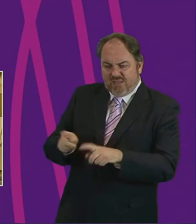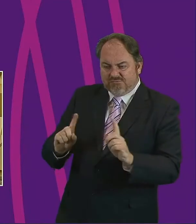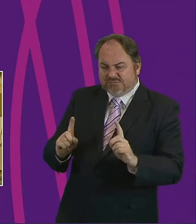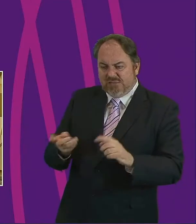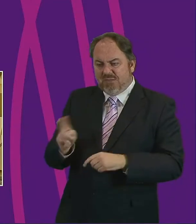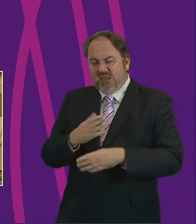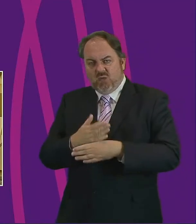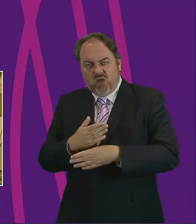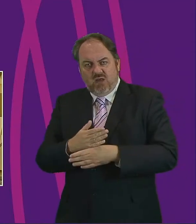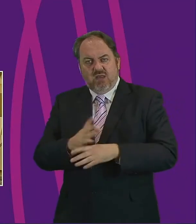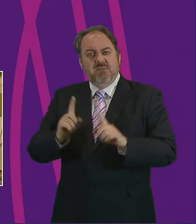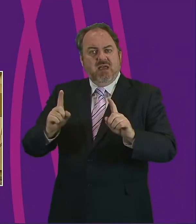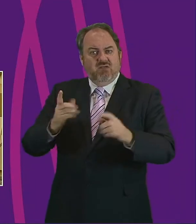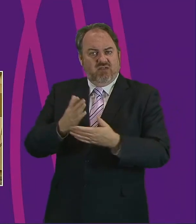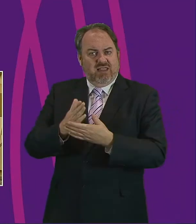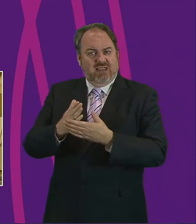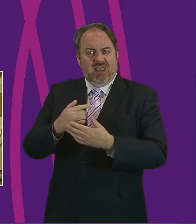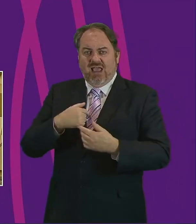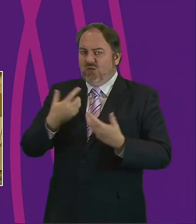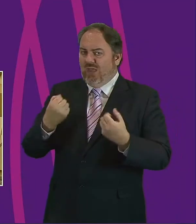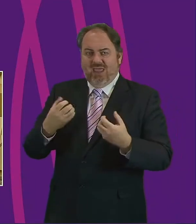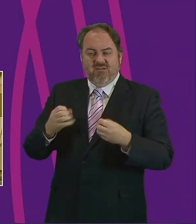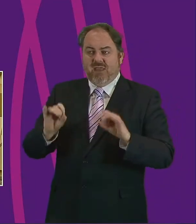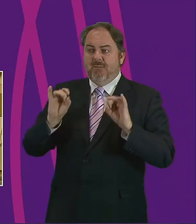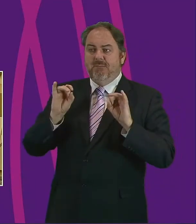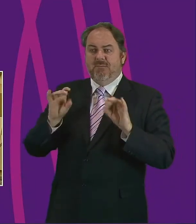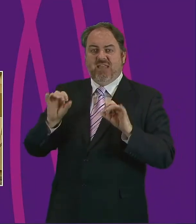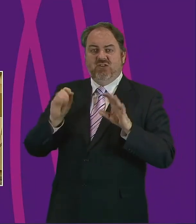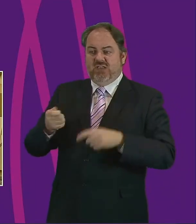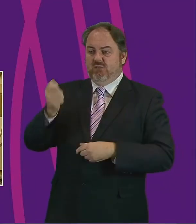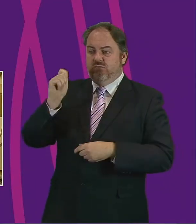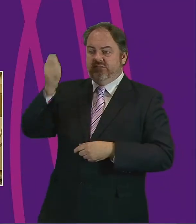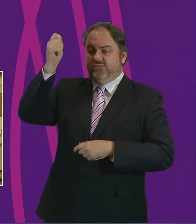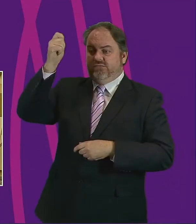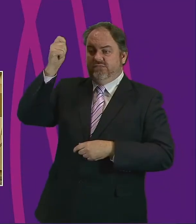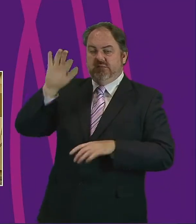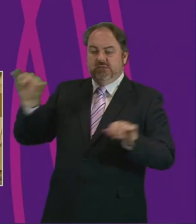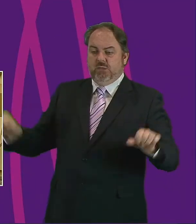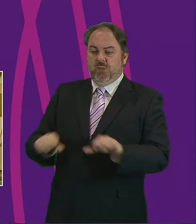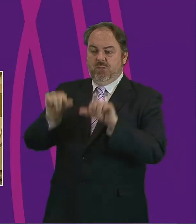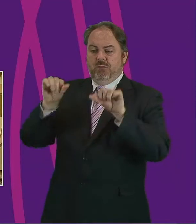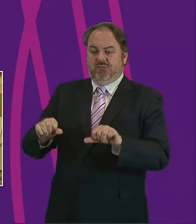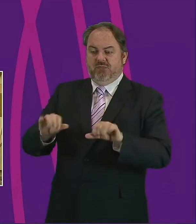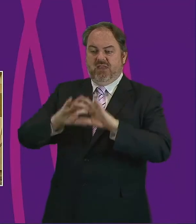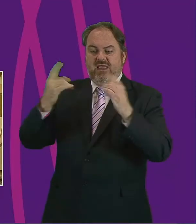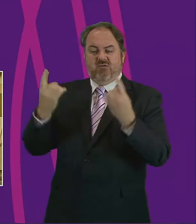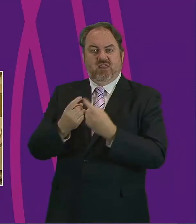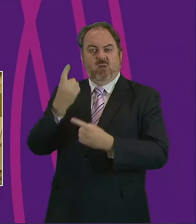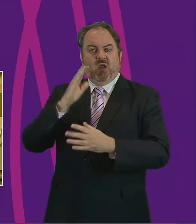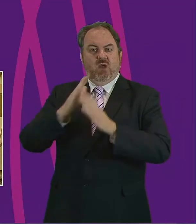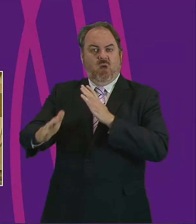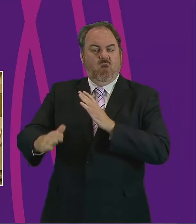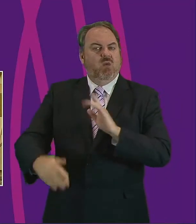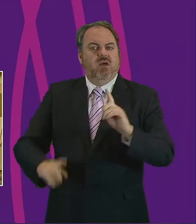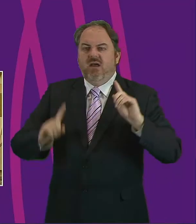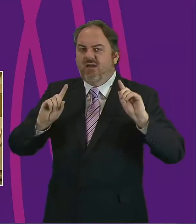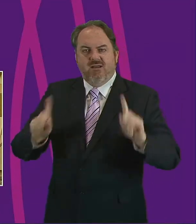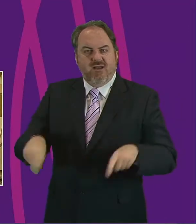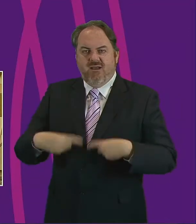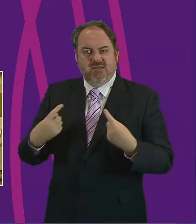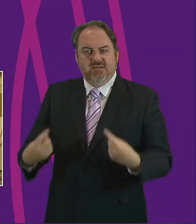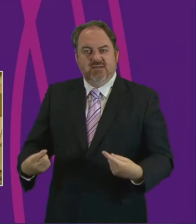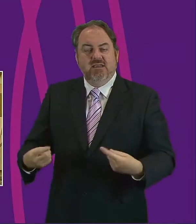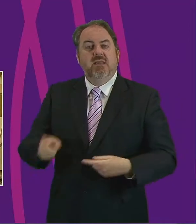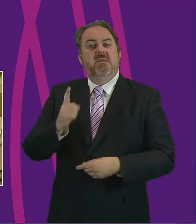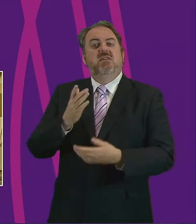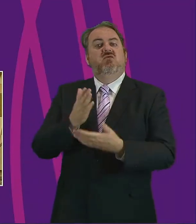wish, but can't wave a magic wand to make all of these difficulties disappear overnight. What we have to do is work to a plan